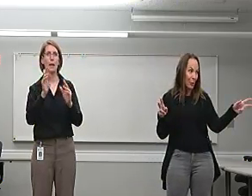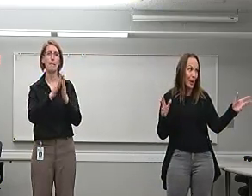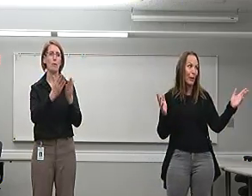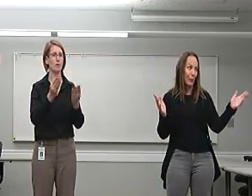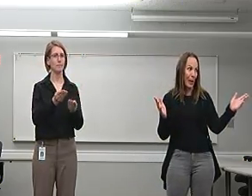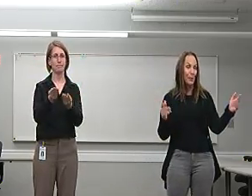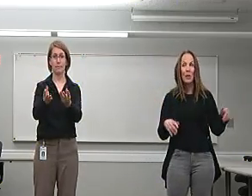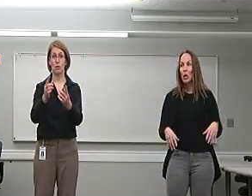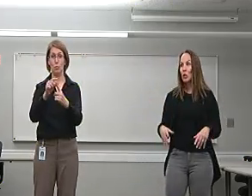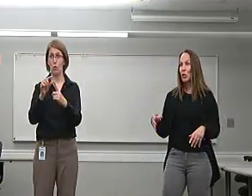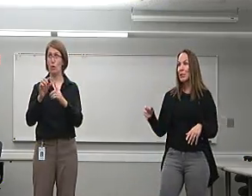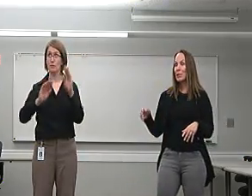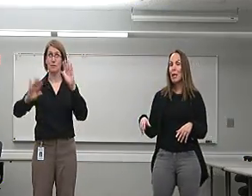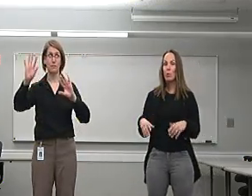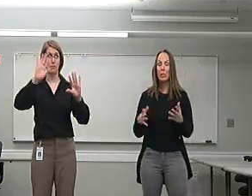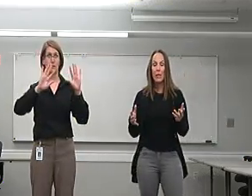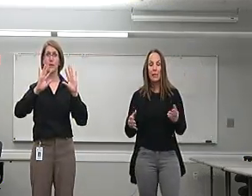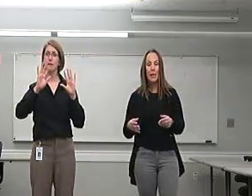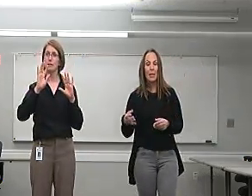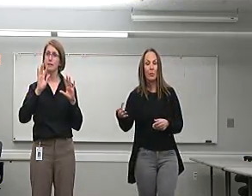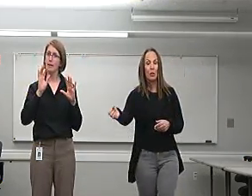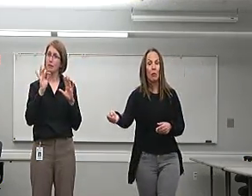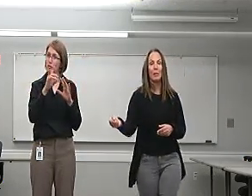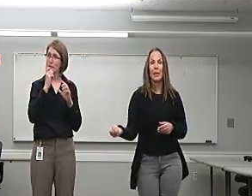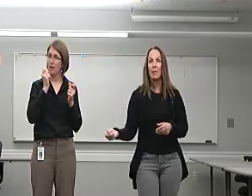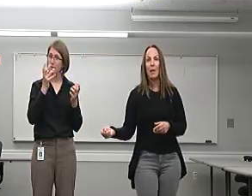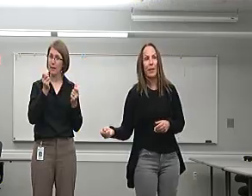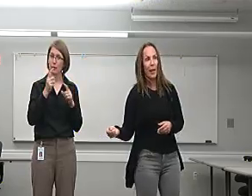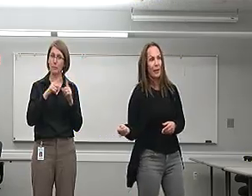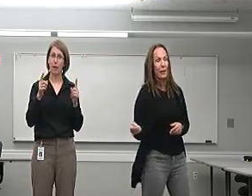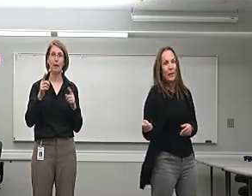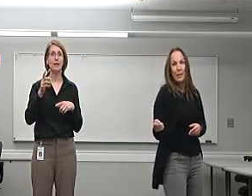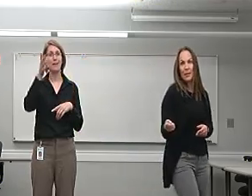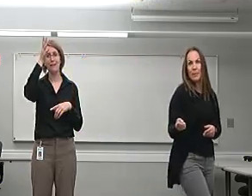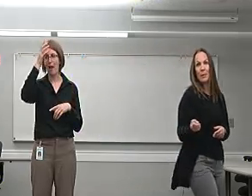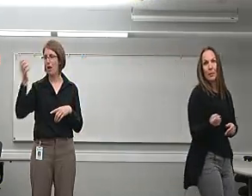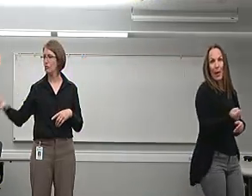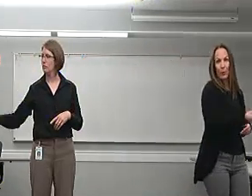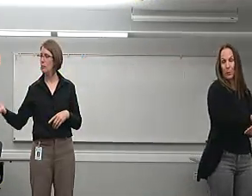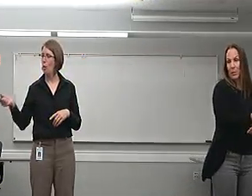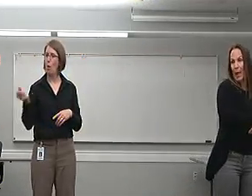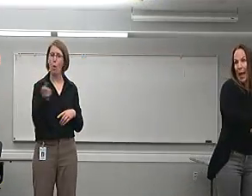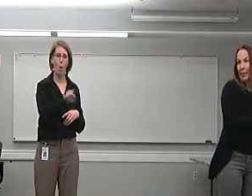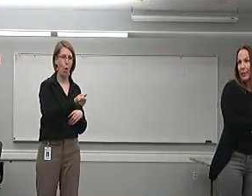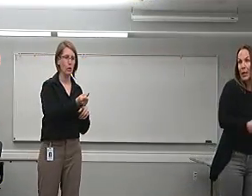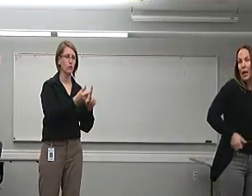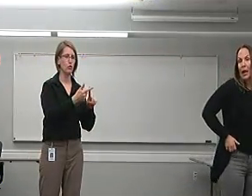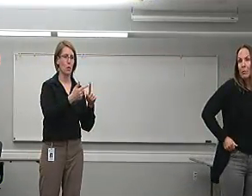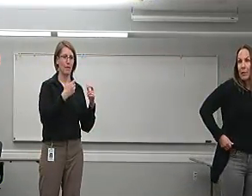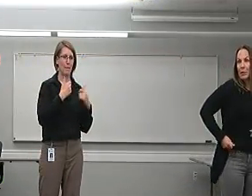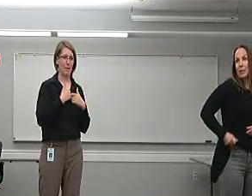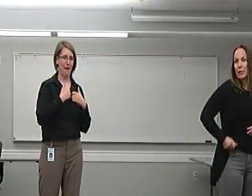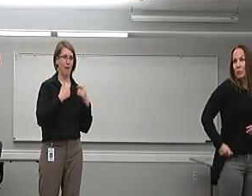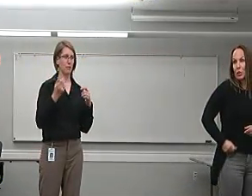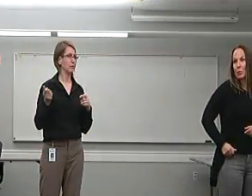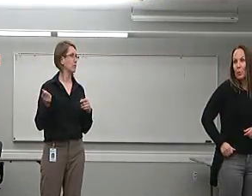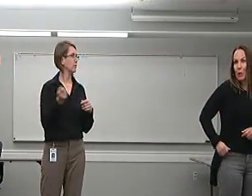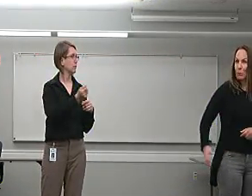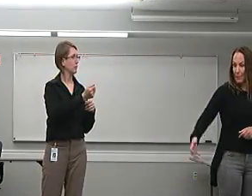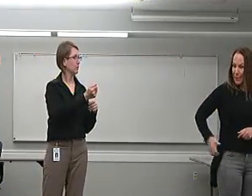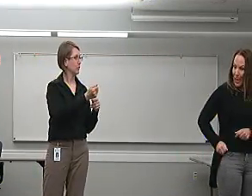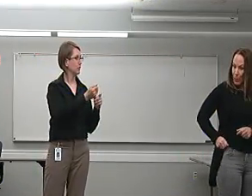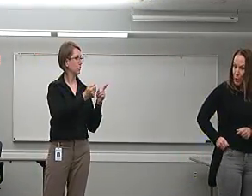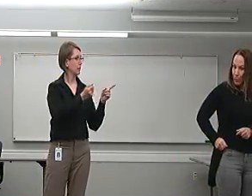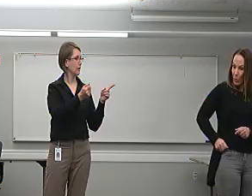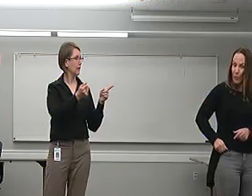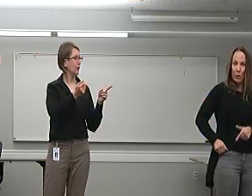So she instead, she's not signing, but she grabs Dad by the hand, takes him into the bathroom to the bath, and then says, Dad, pull up my